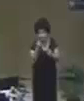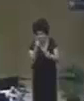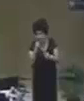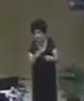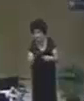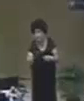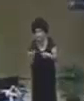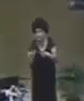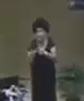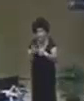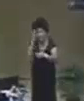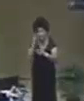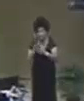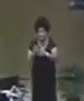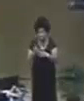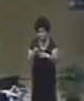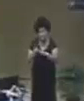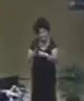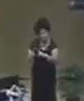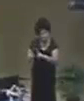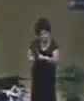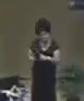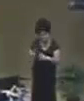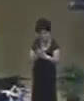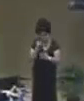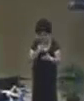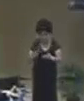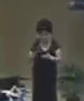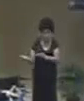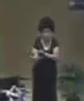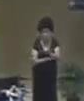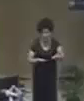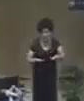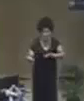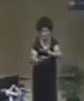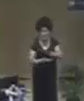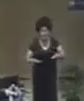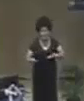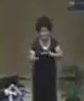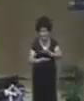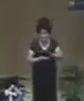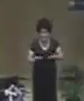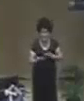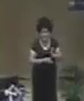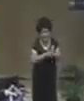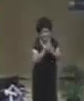with each other as well, and we also allow people from the industry to come in. So we allow lawyers